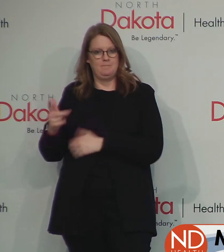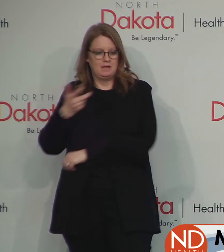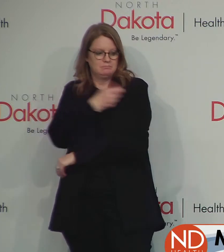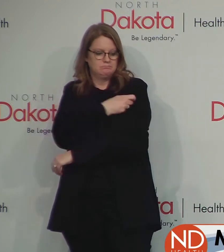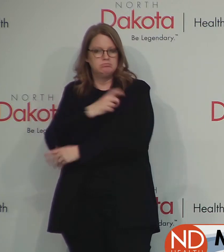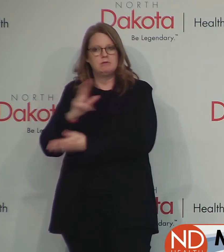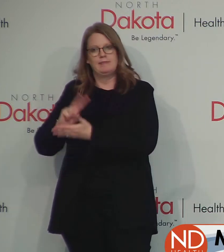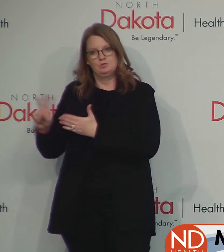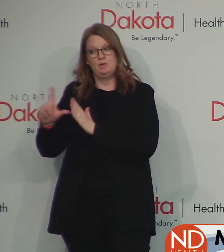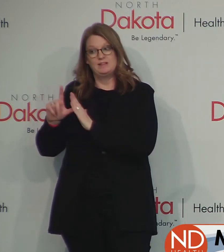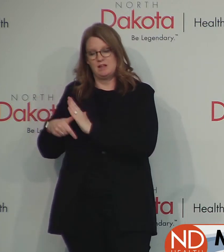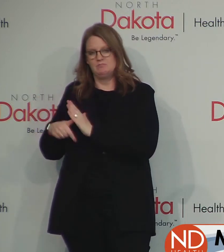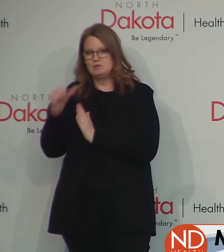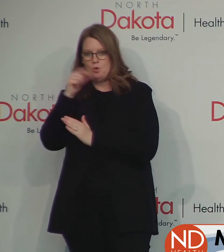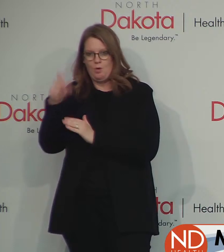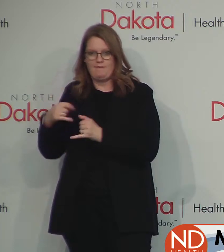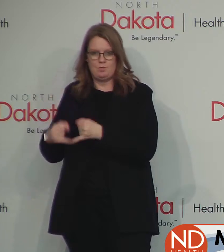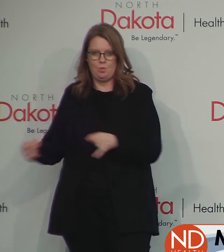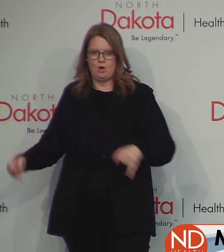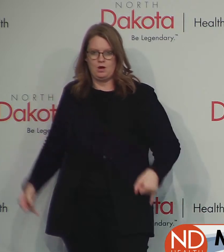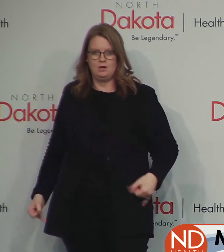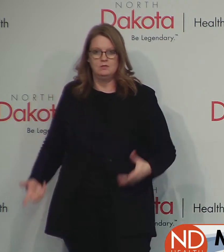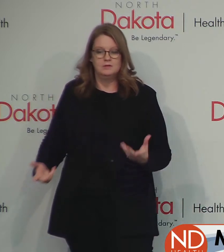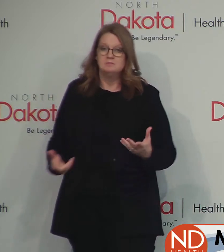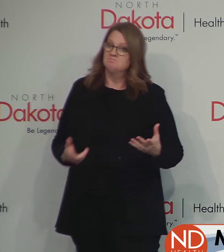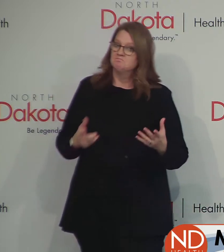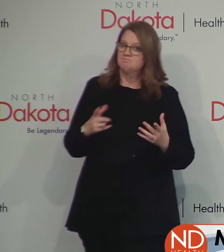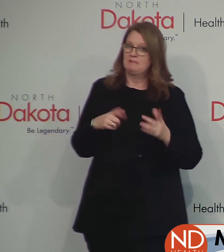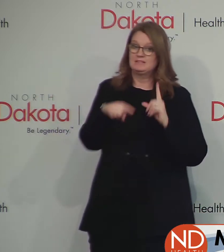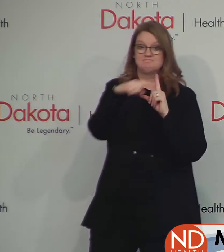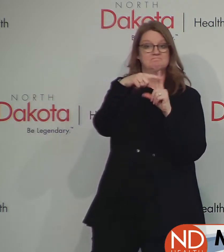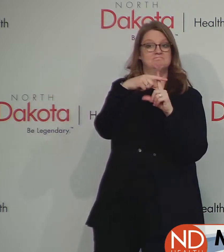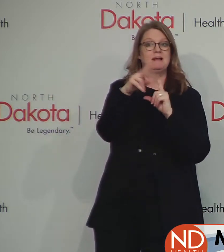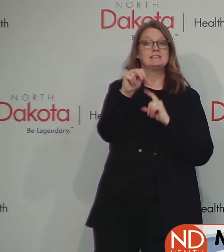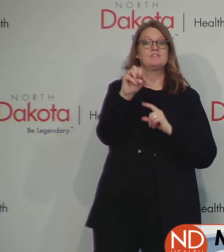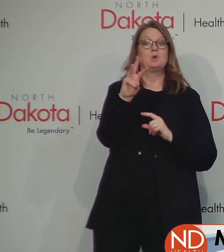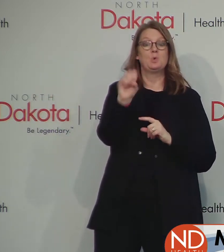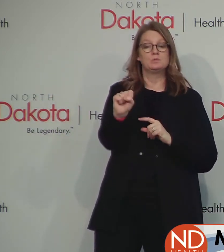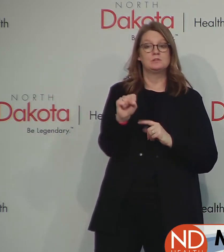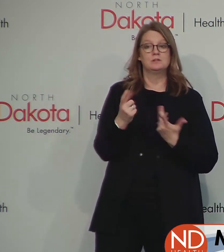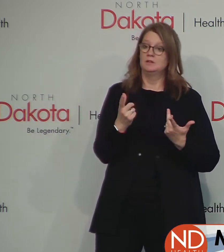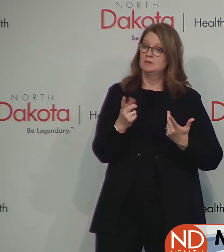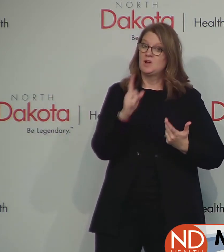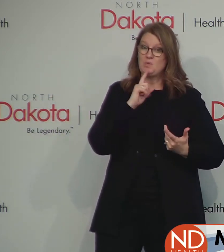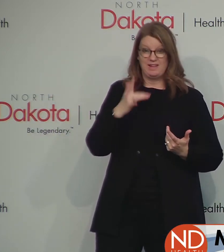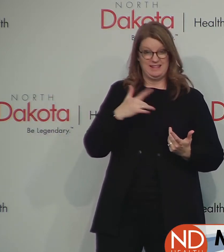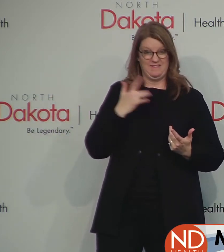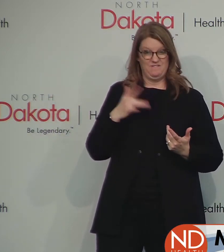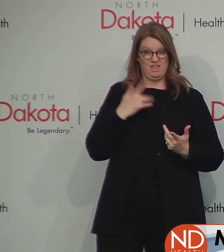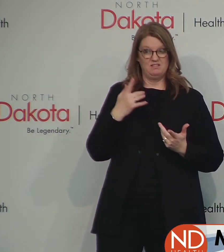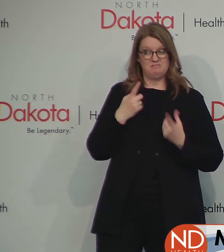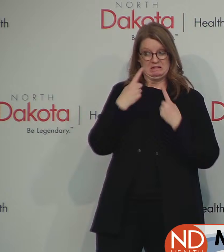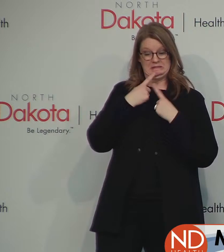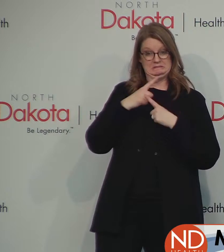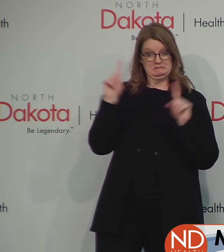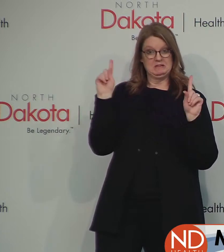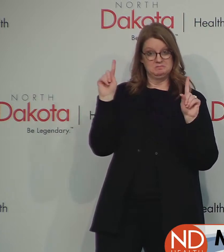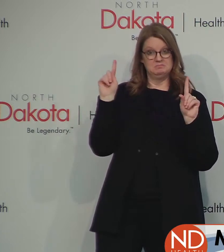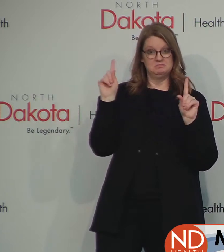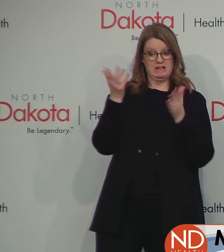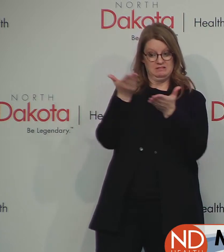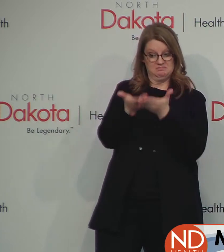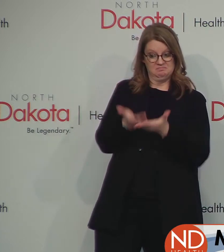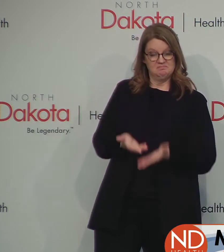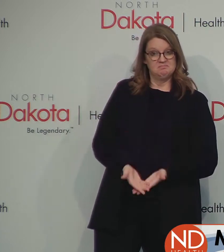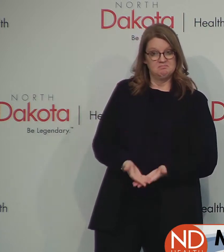vaccine. And so just more positive news for the vaccine. They just really feel, based on the efficacy, that people